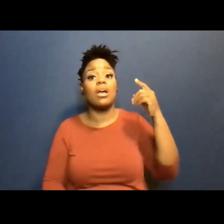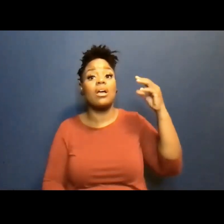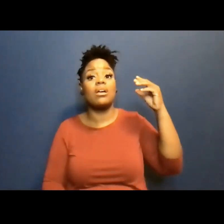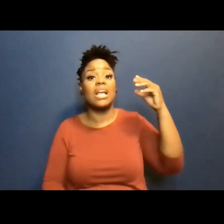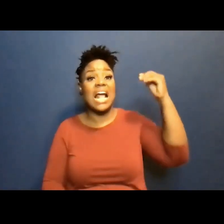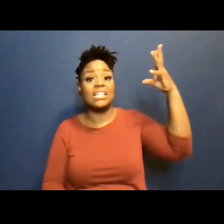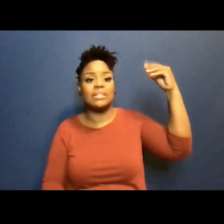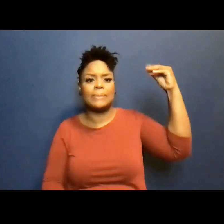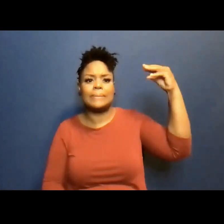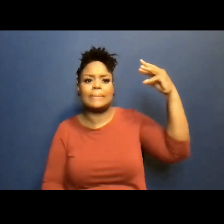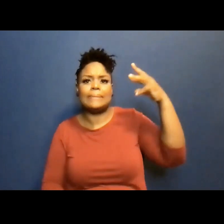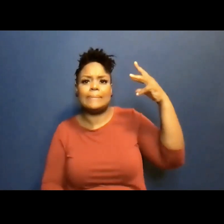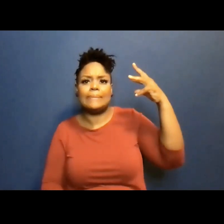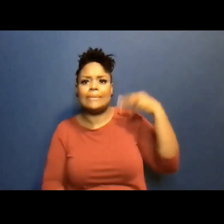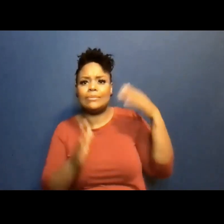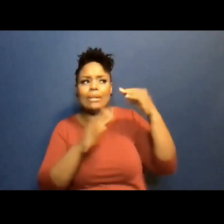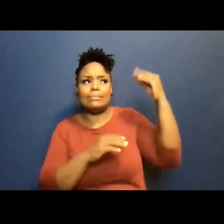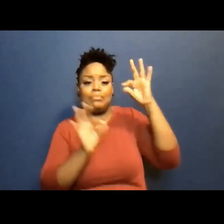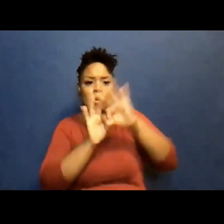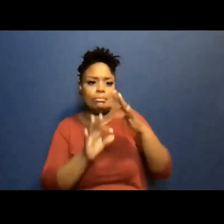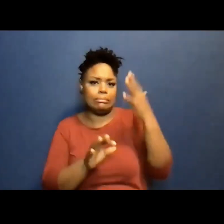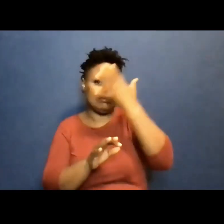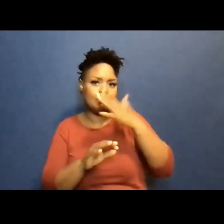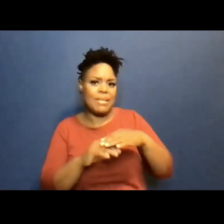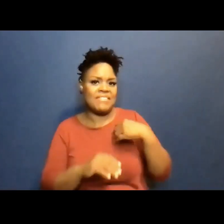And I'm in a wheelchair.